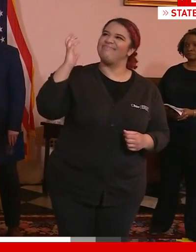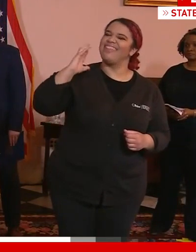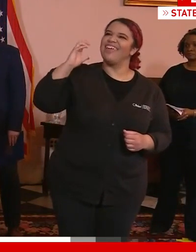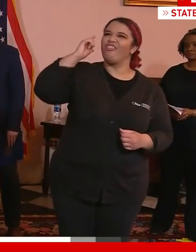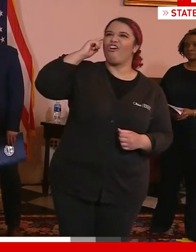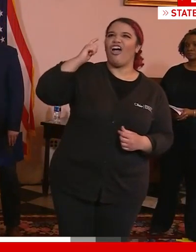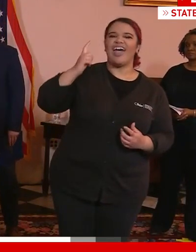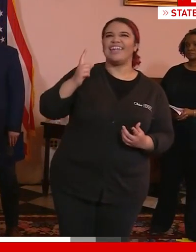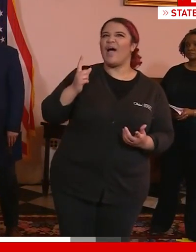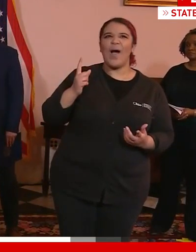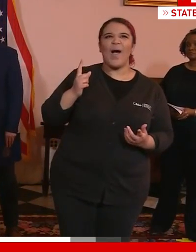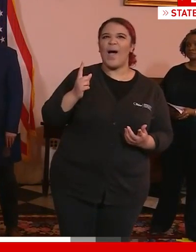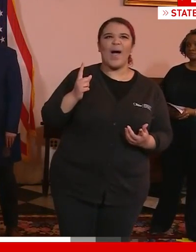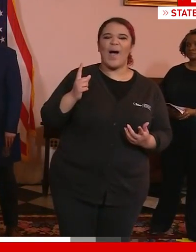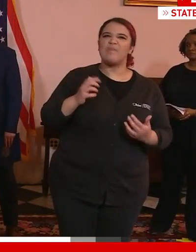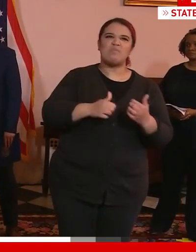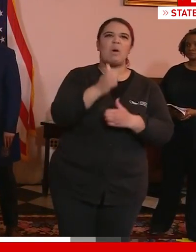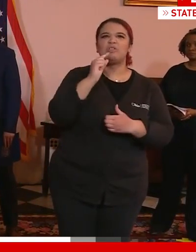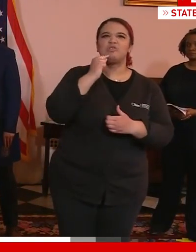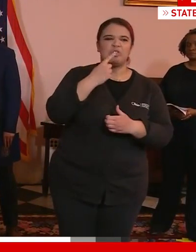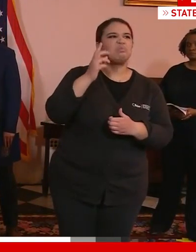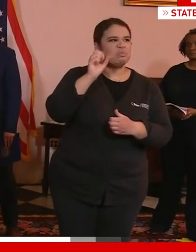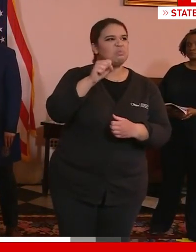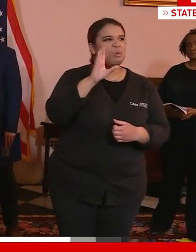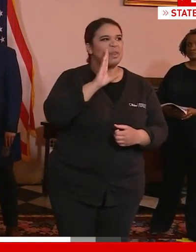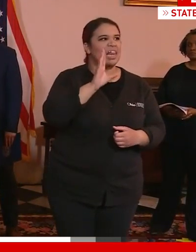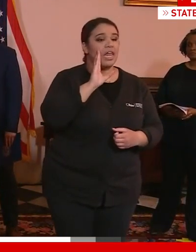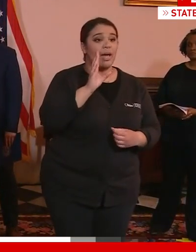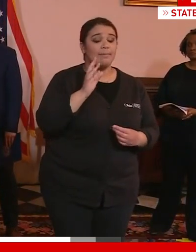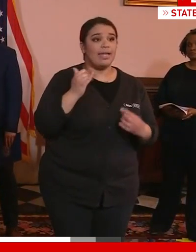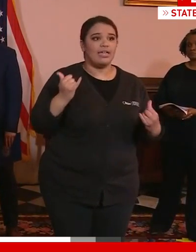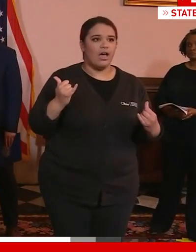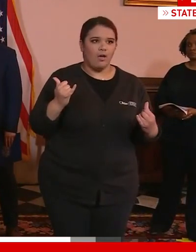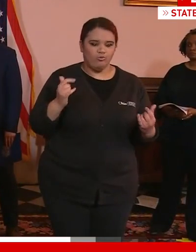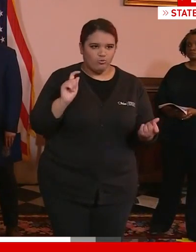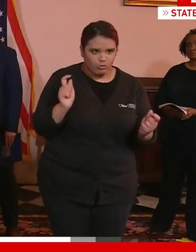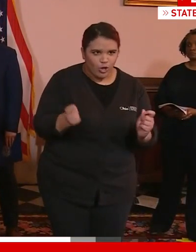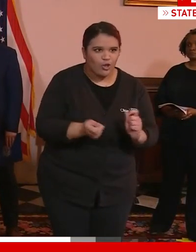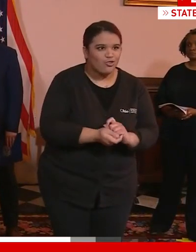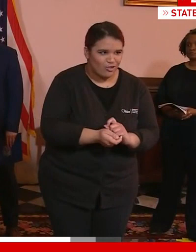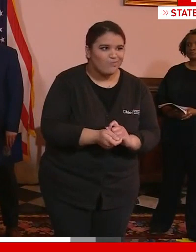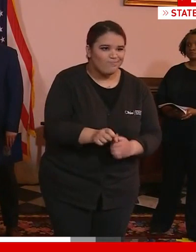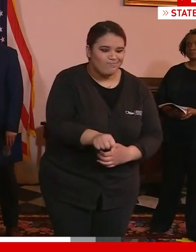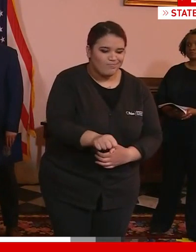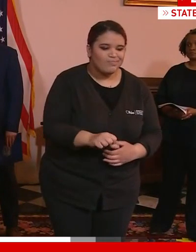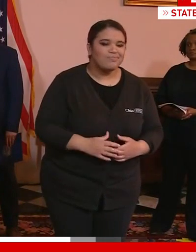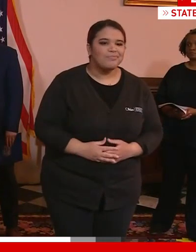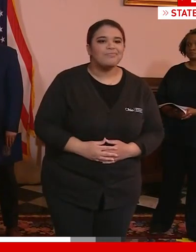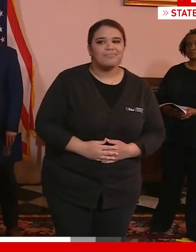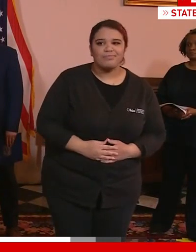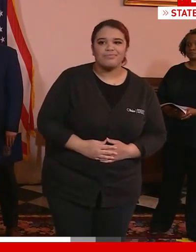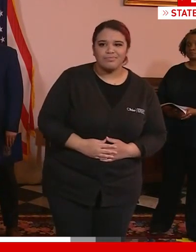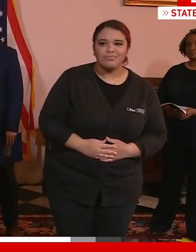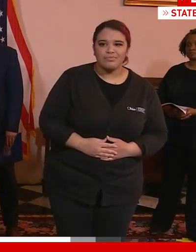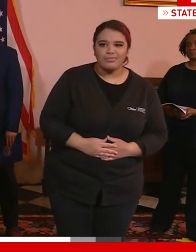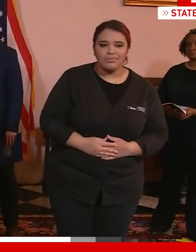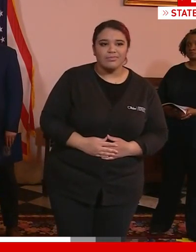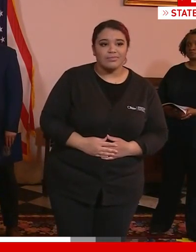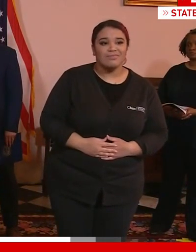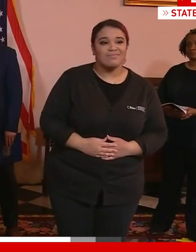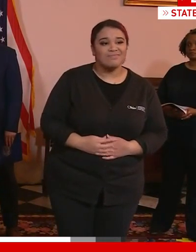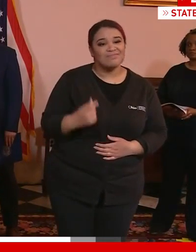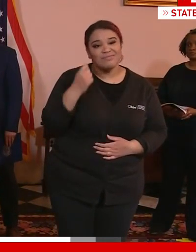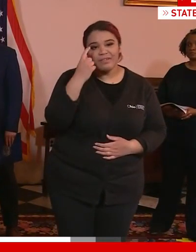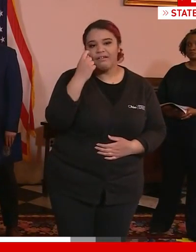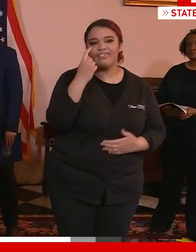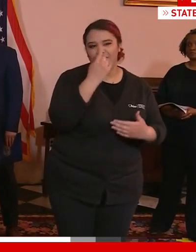just in the last 12, 14 days. I also will start my remarks by observing that I was, as I do every morning, I was